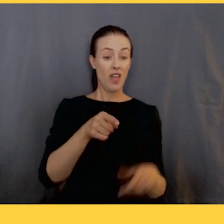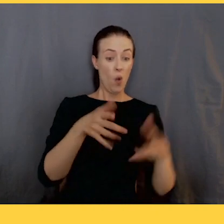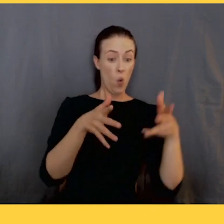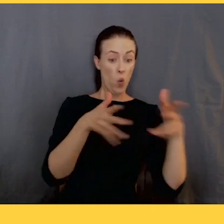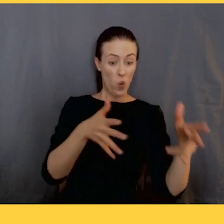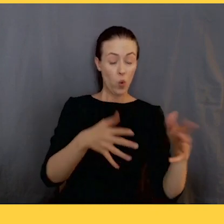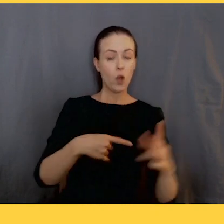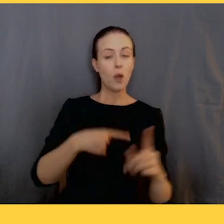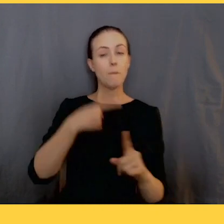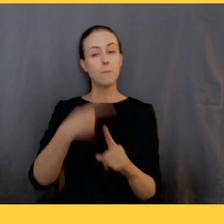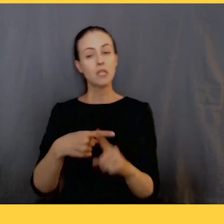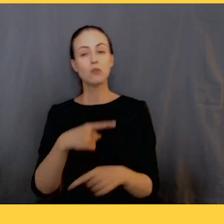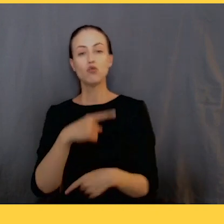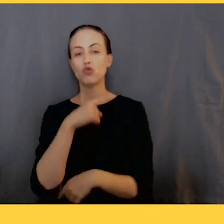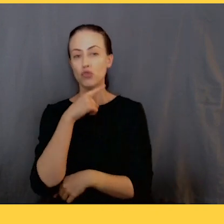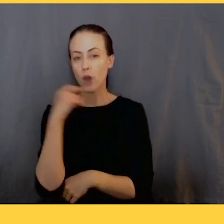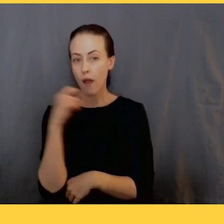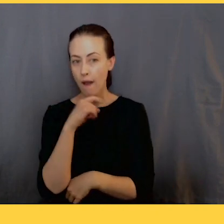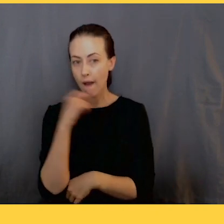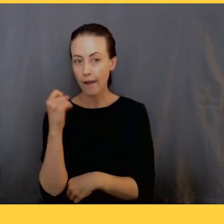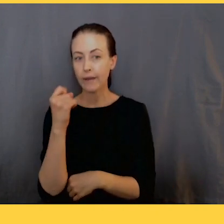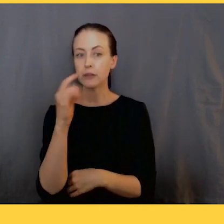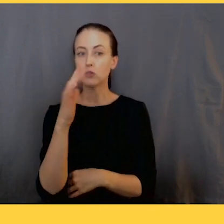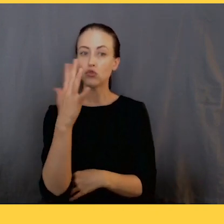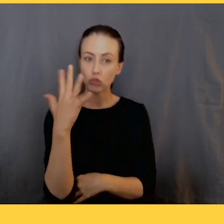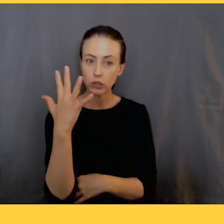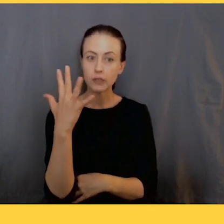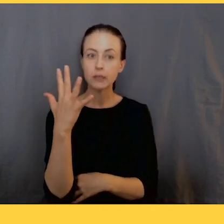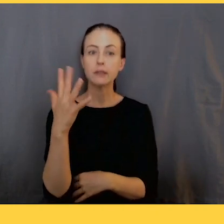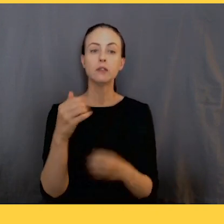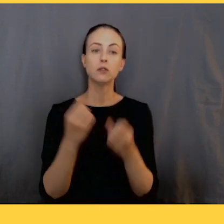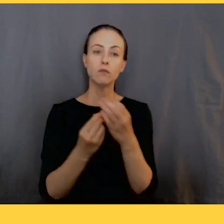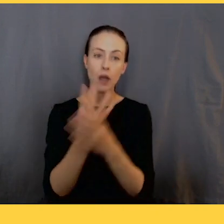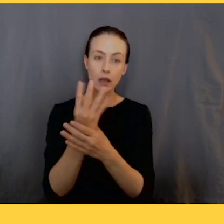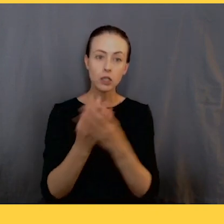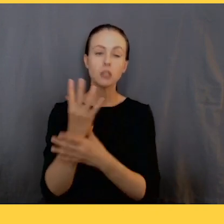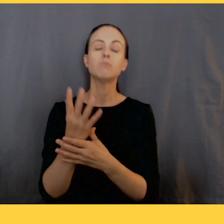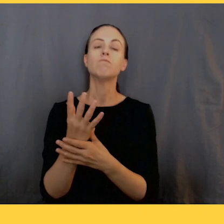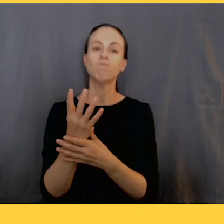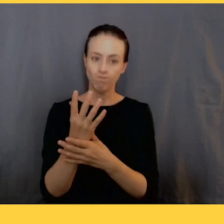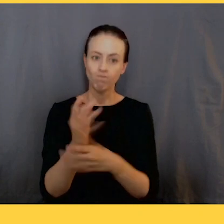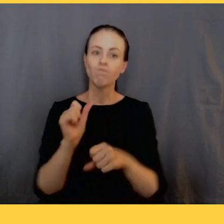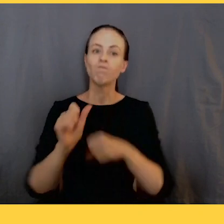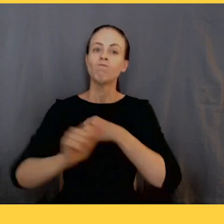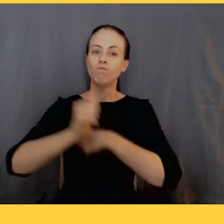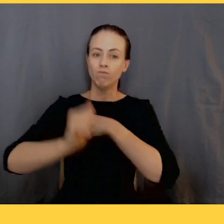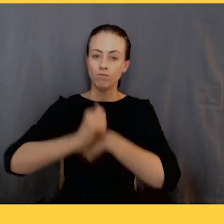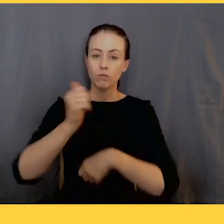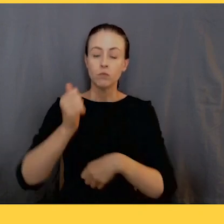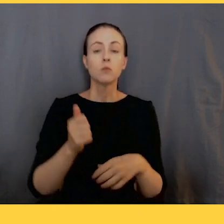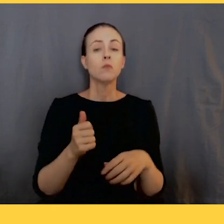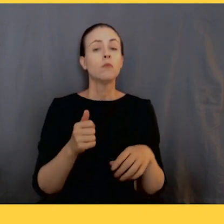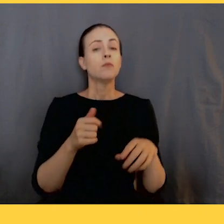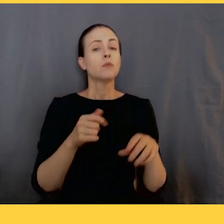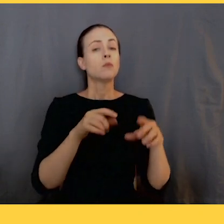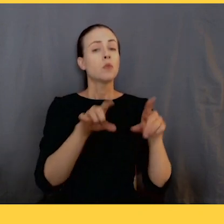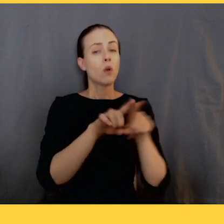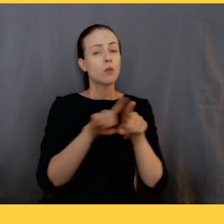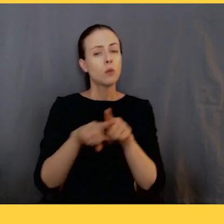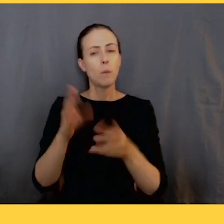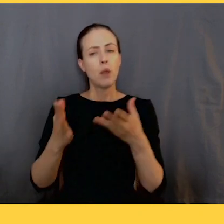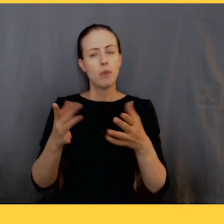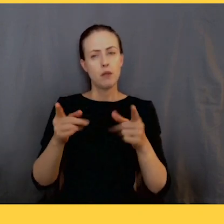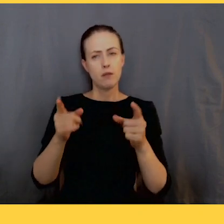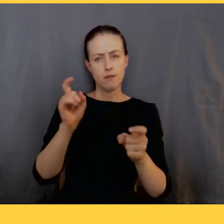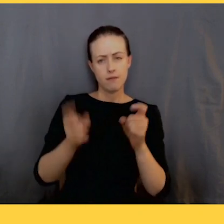dry vegetation that could present a true hazard for the community. Wind speed threshold may also be adjusted based on other